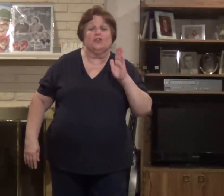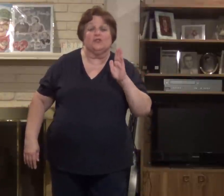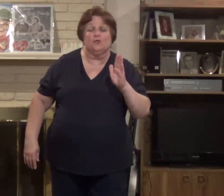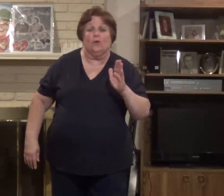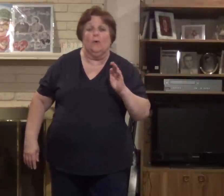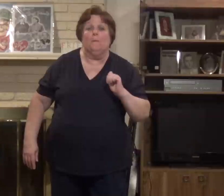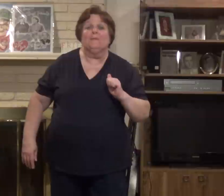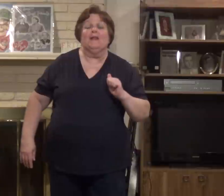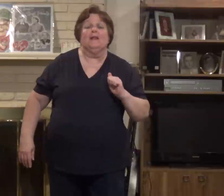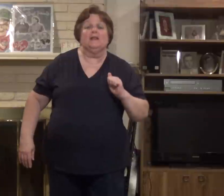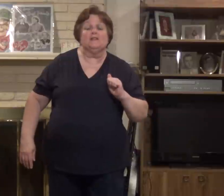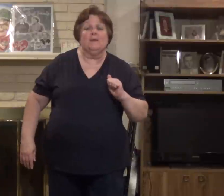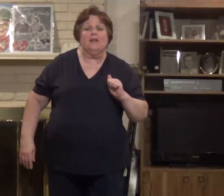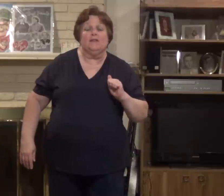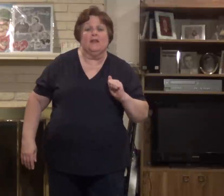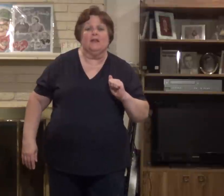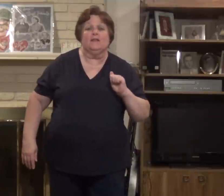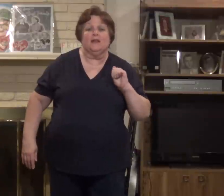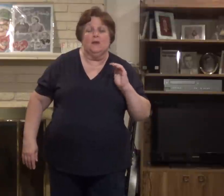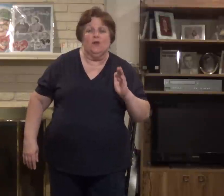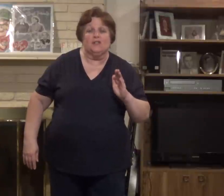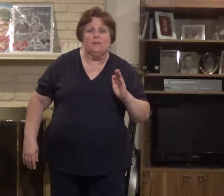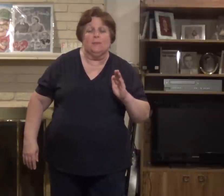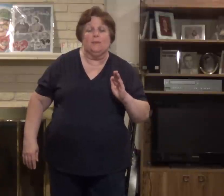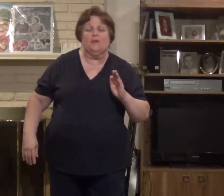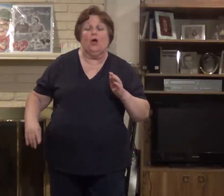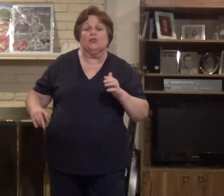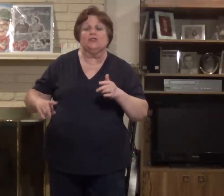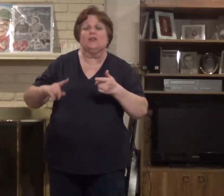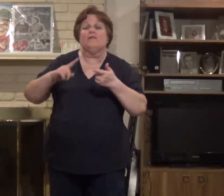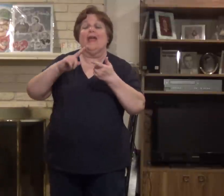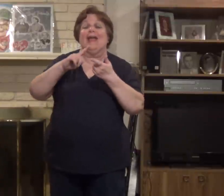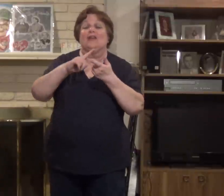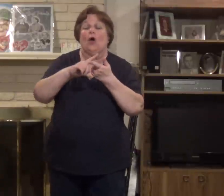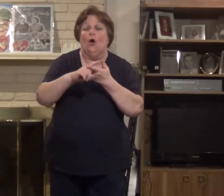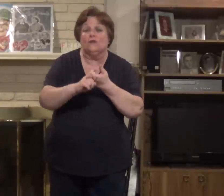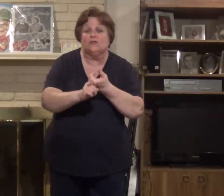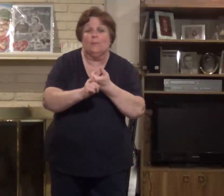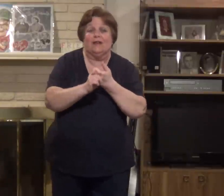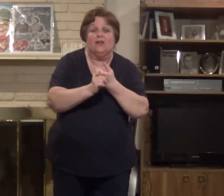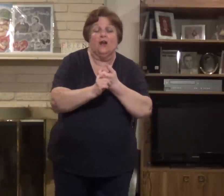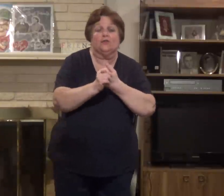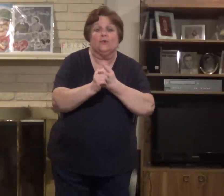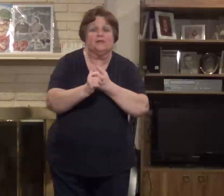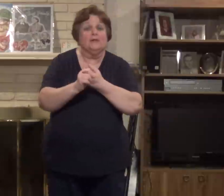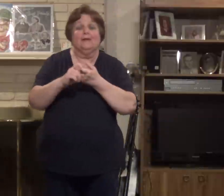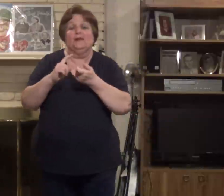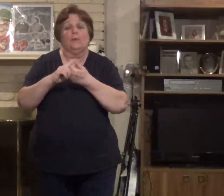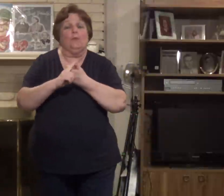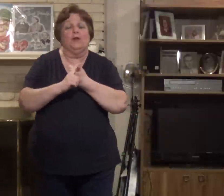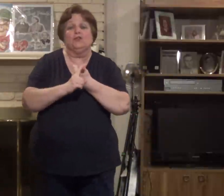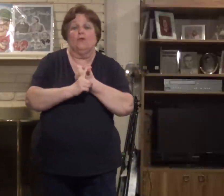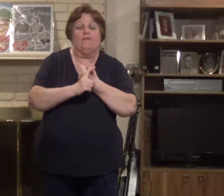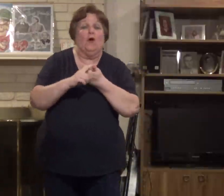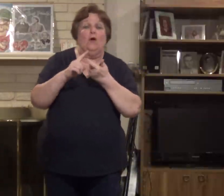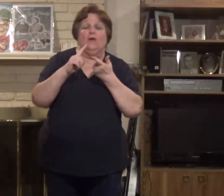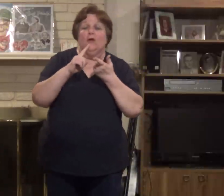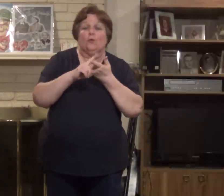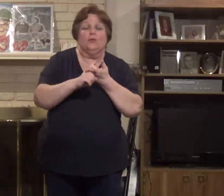is normal. His main thing that he wants me to be cautious of, and also my doctor, is number one, don't fall. Really